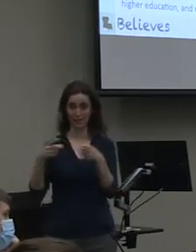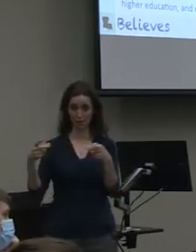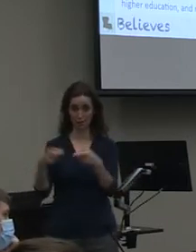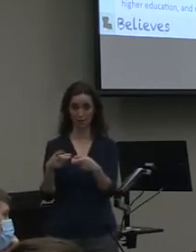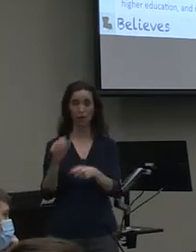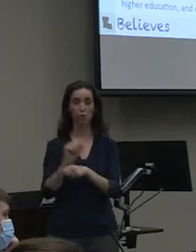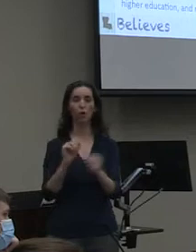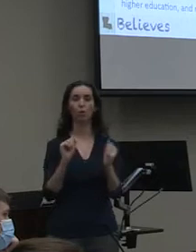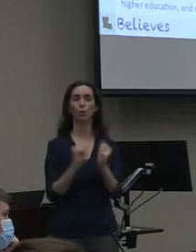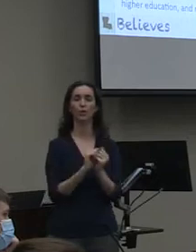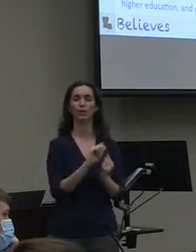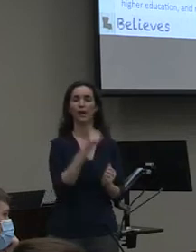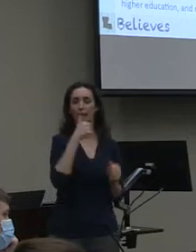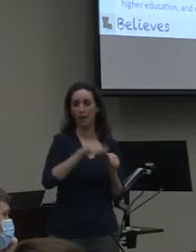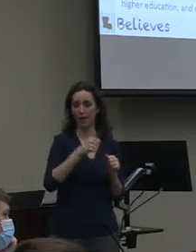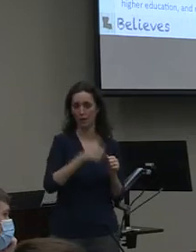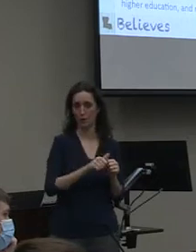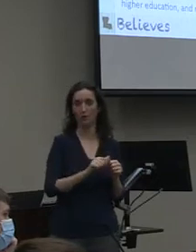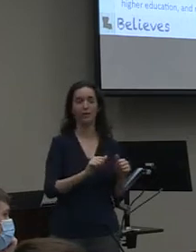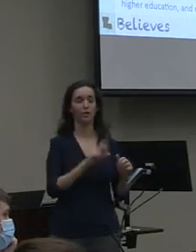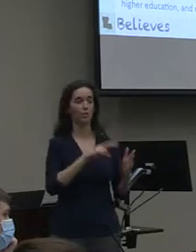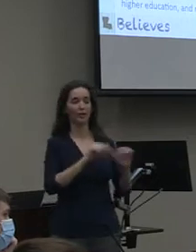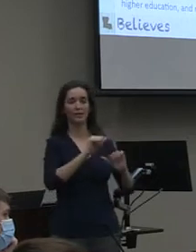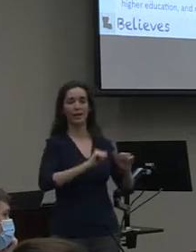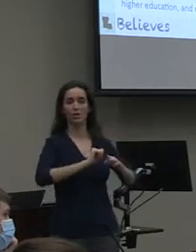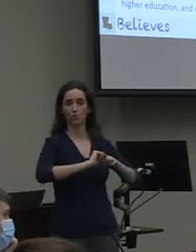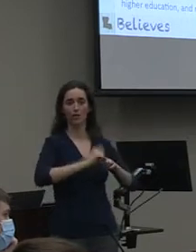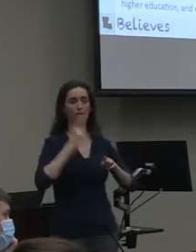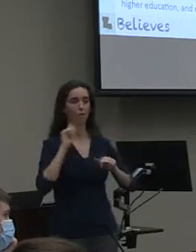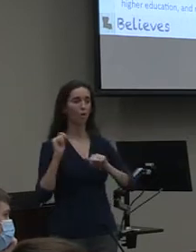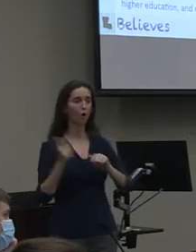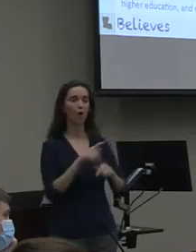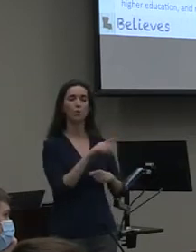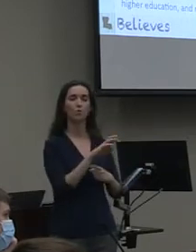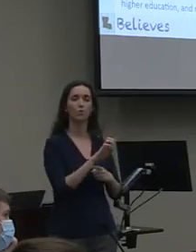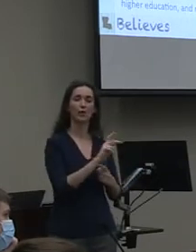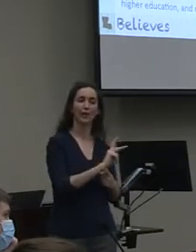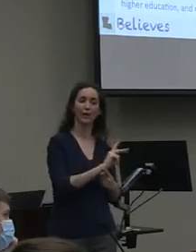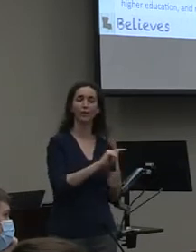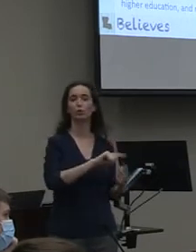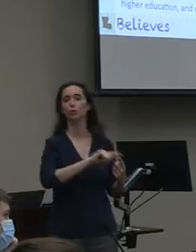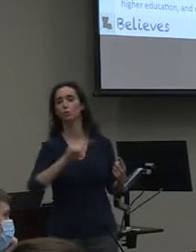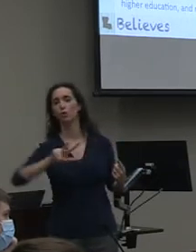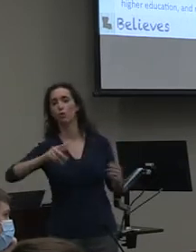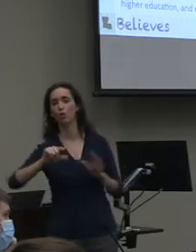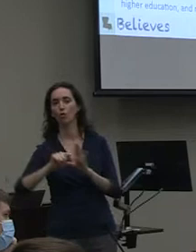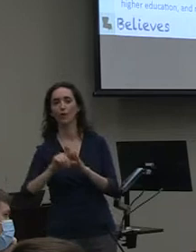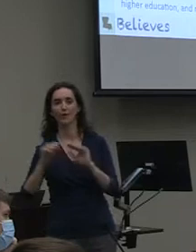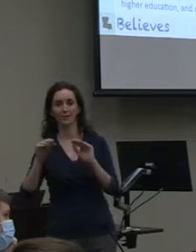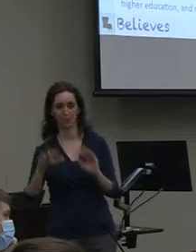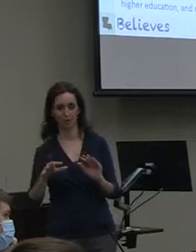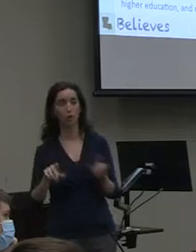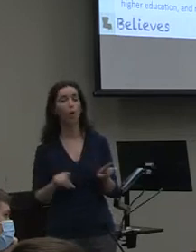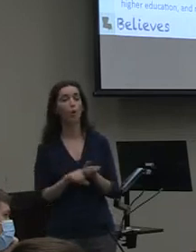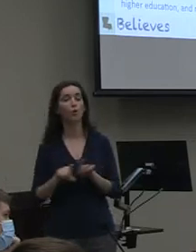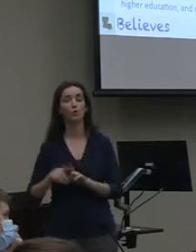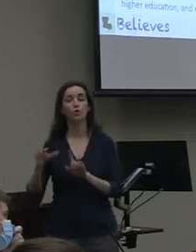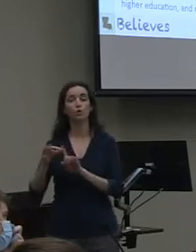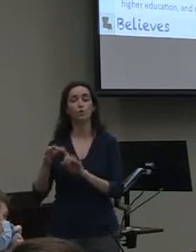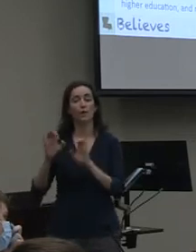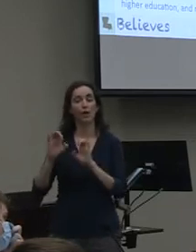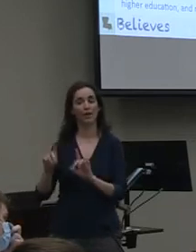We're doing our science of reading training for all of our pre-K through third grade teachers, as well as special education